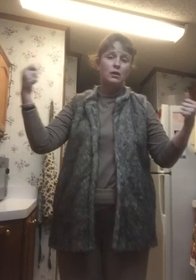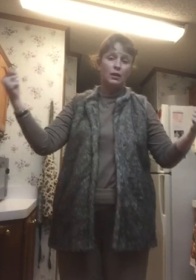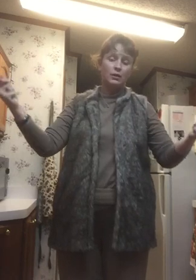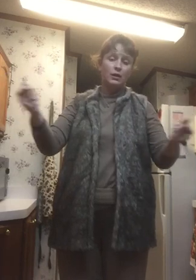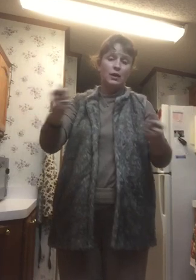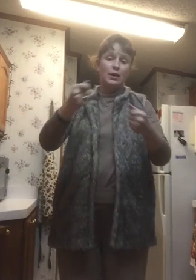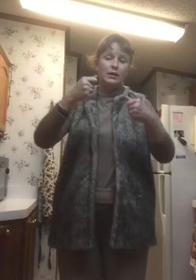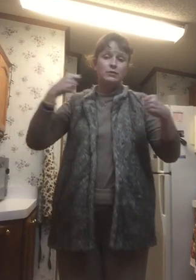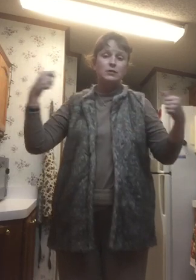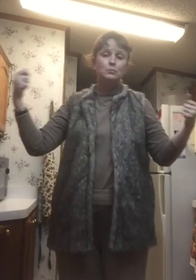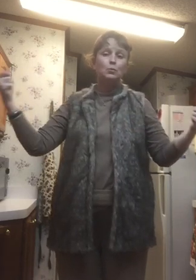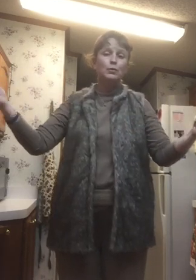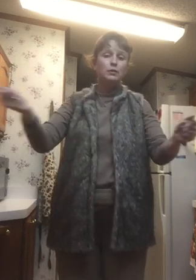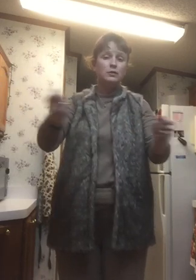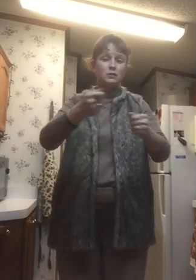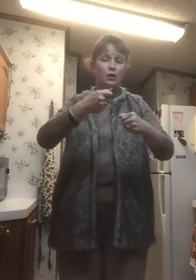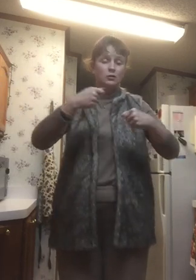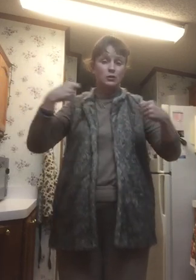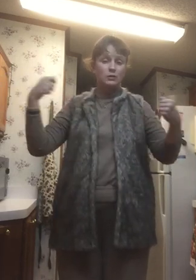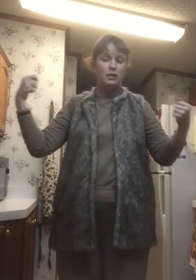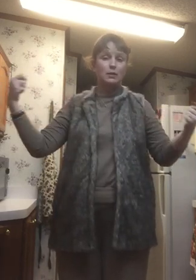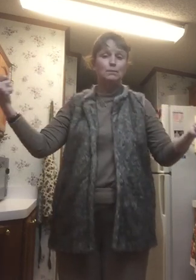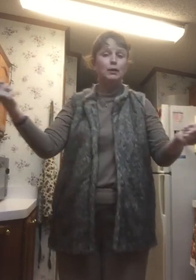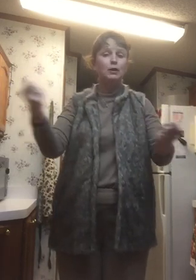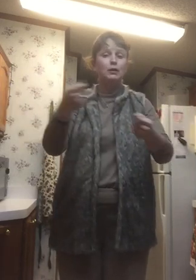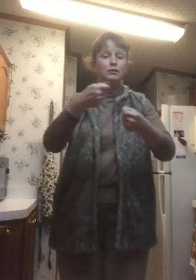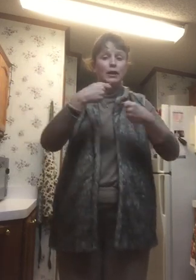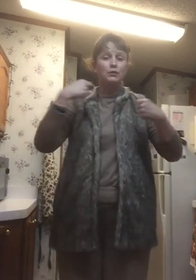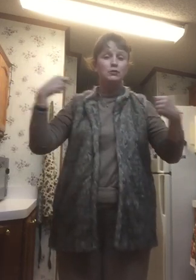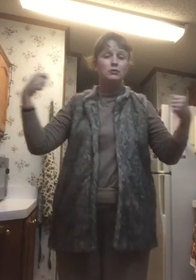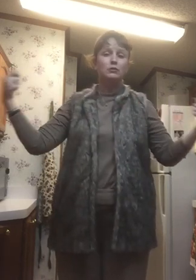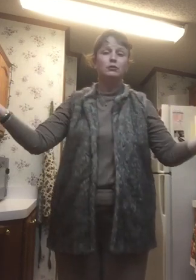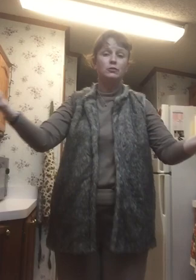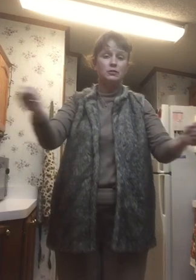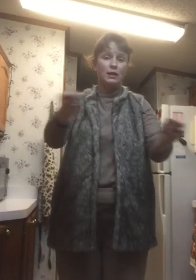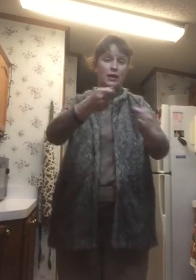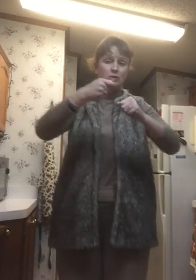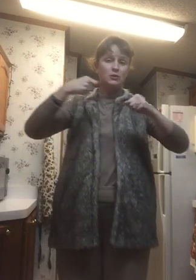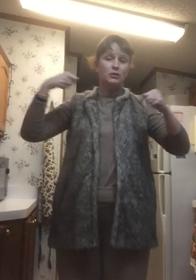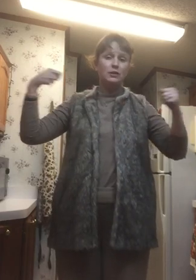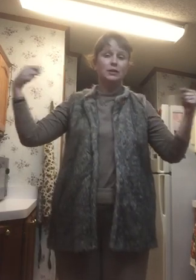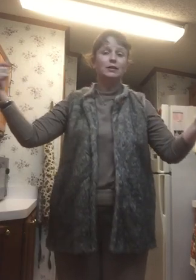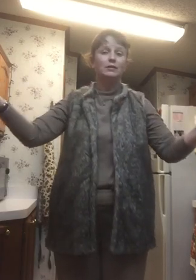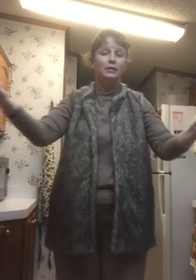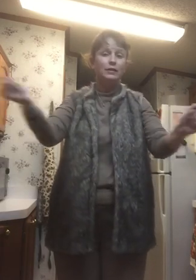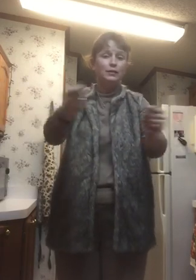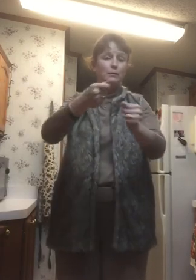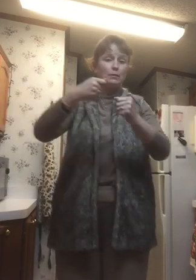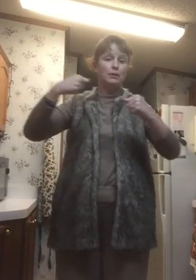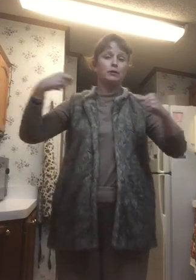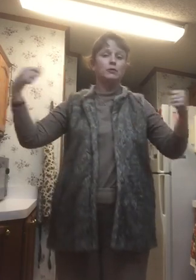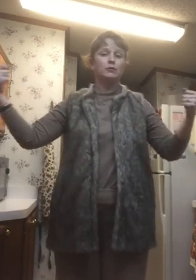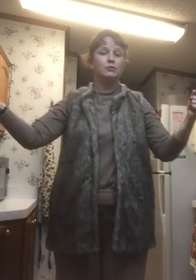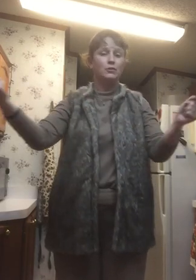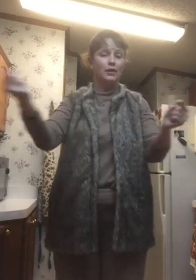alleluia. And at this point, the song starts getting bigger and louder, so your signs are going to get a little bit bigger,